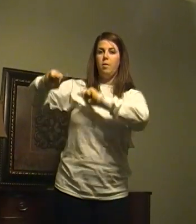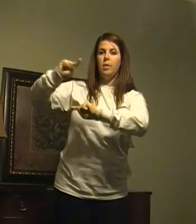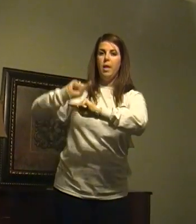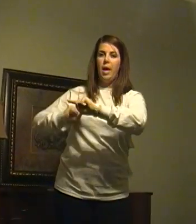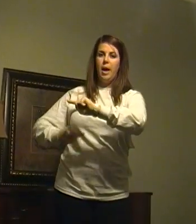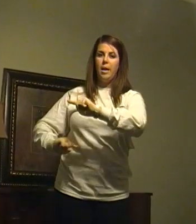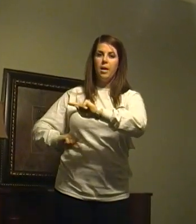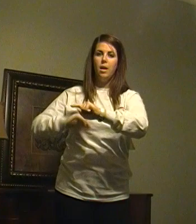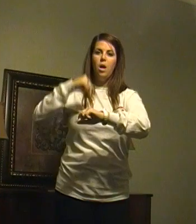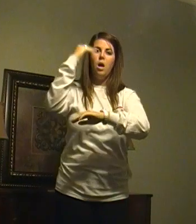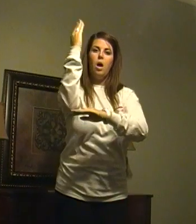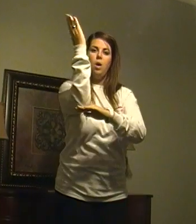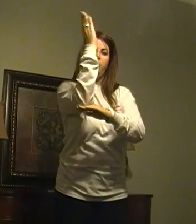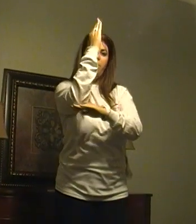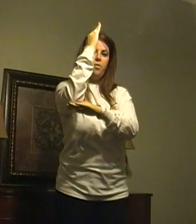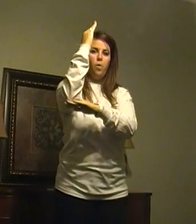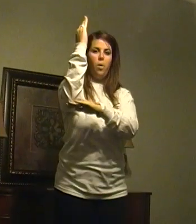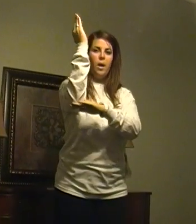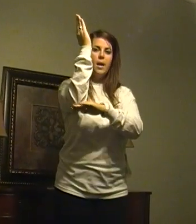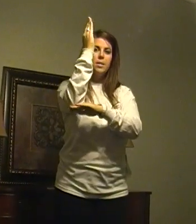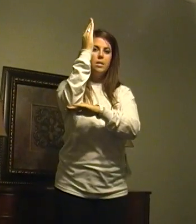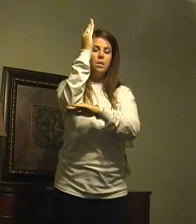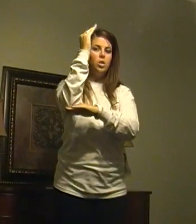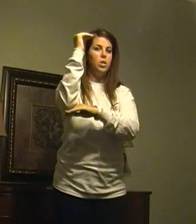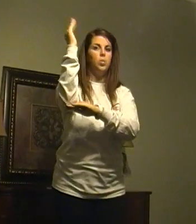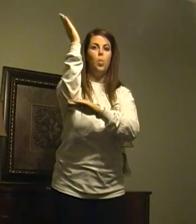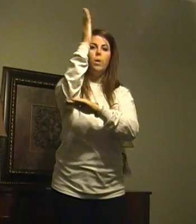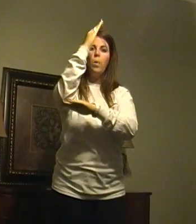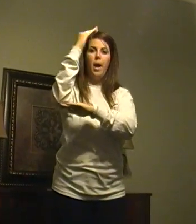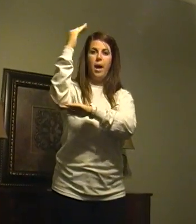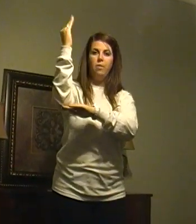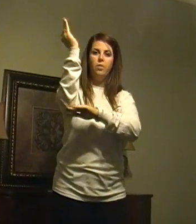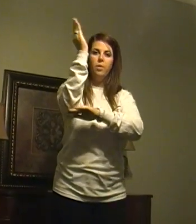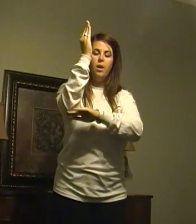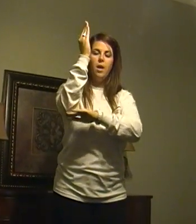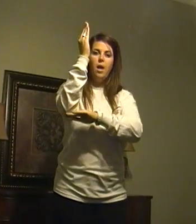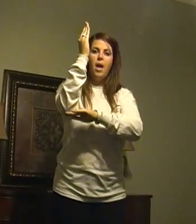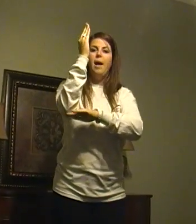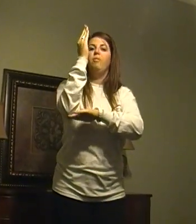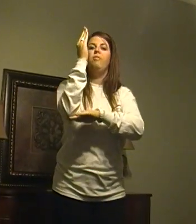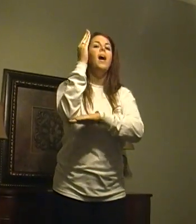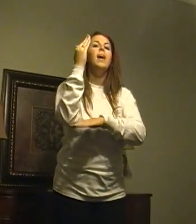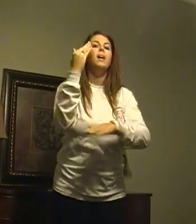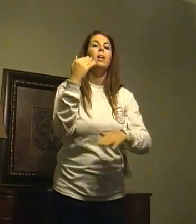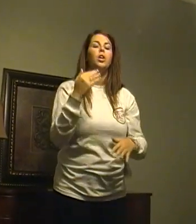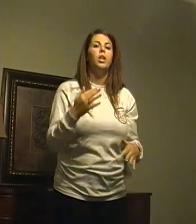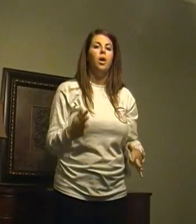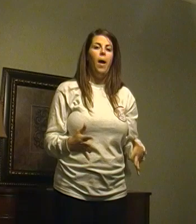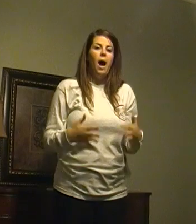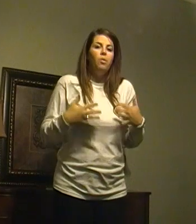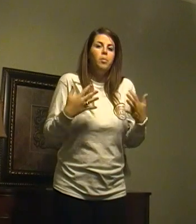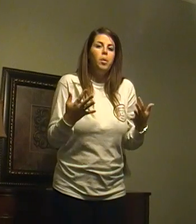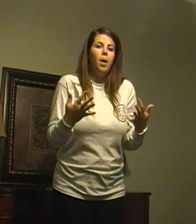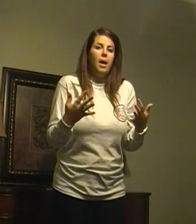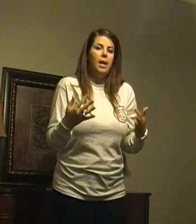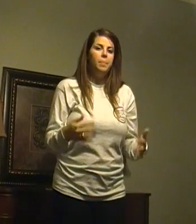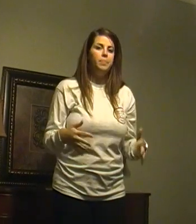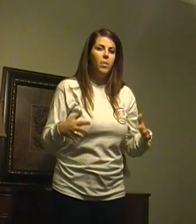come like a forest, just one wave. And fire, you're going to go out from your body,